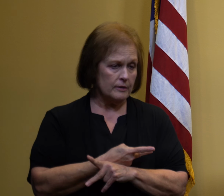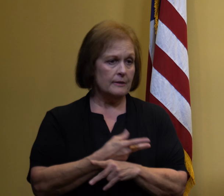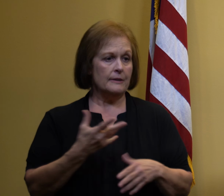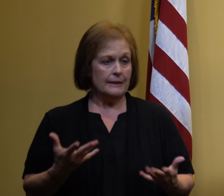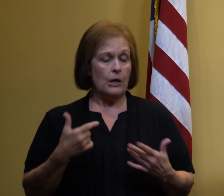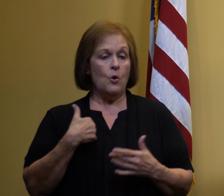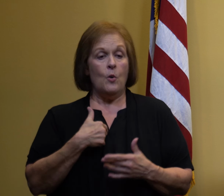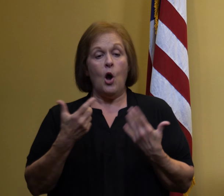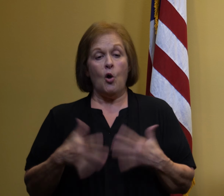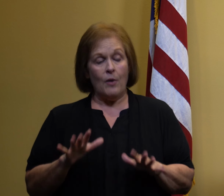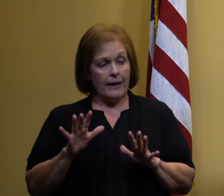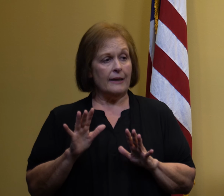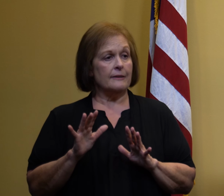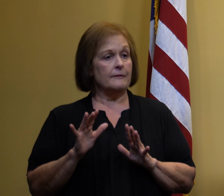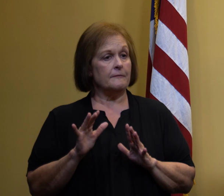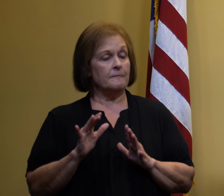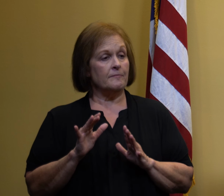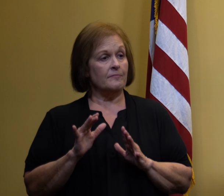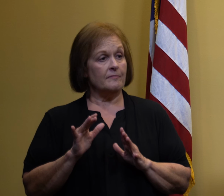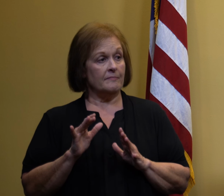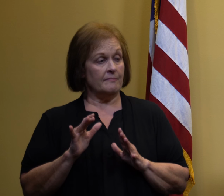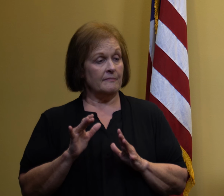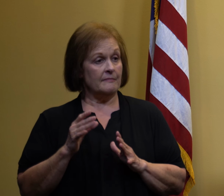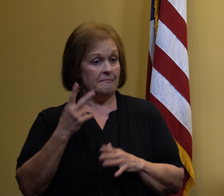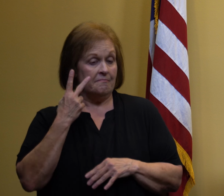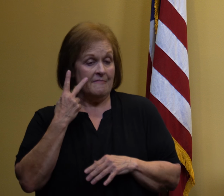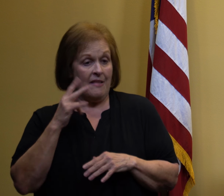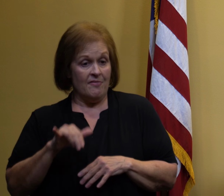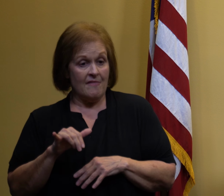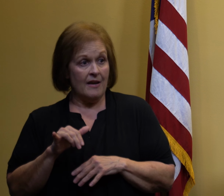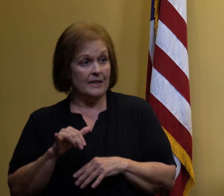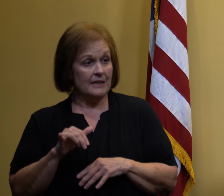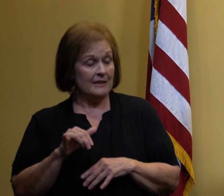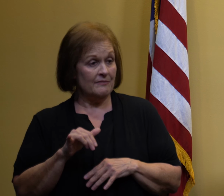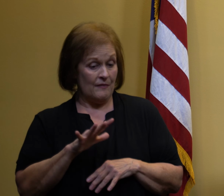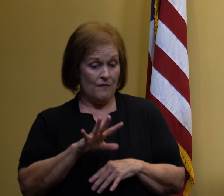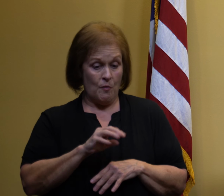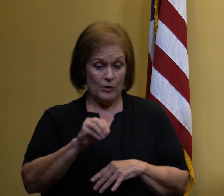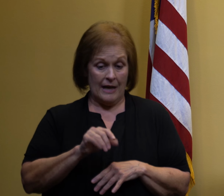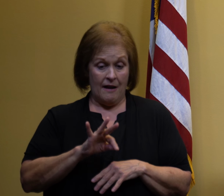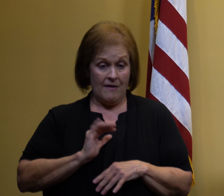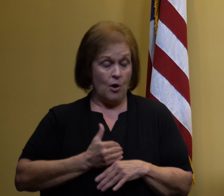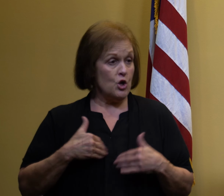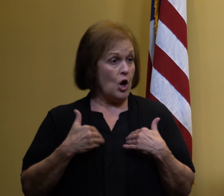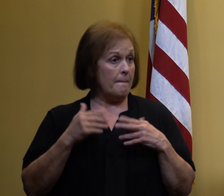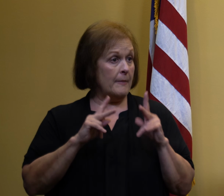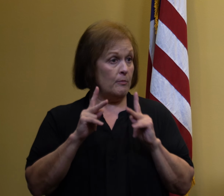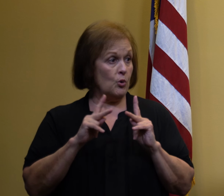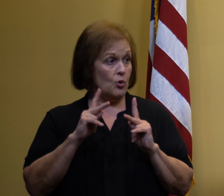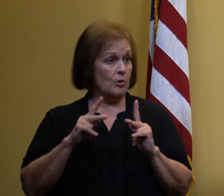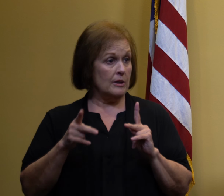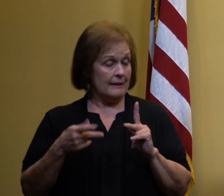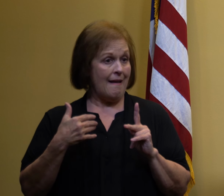we were already going into the reality that pretty much 54% of our young people